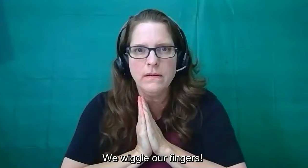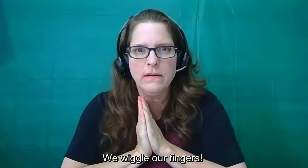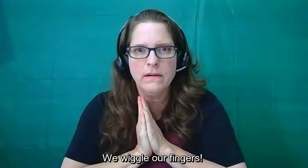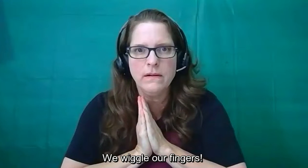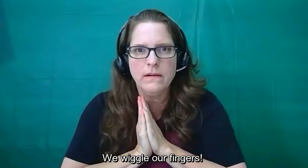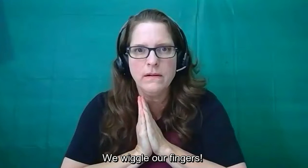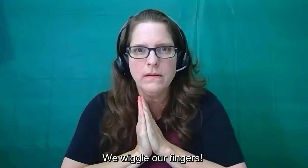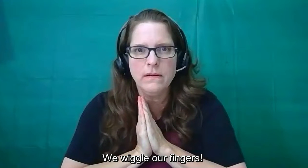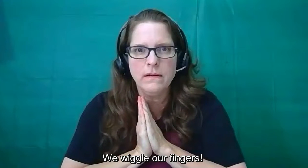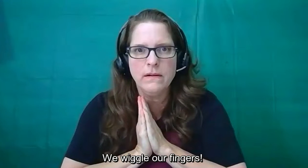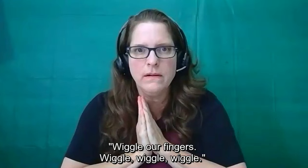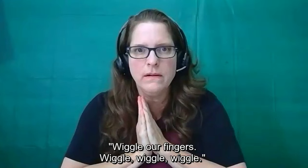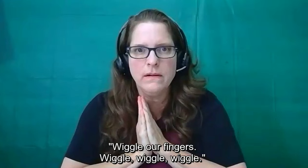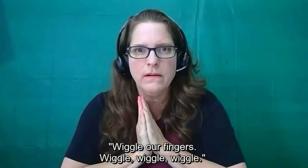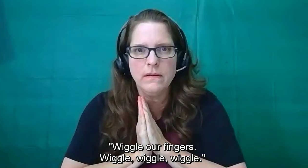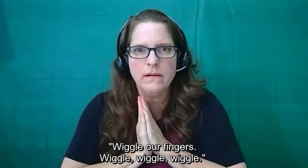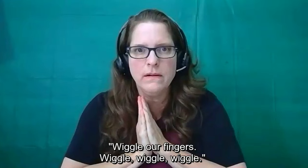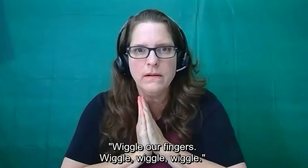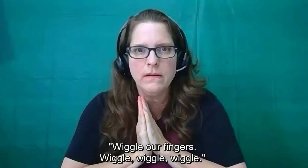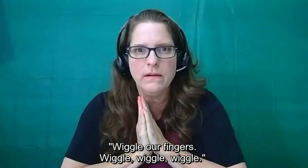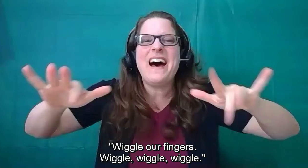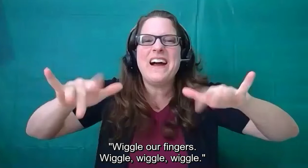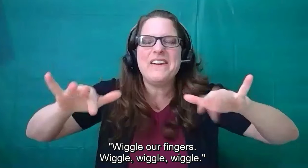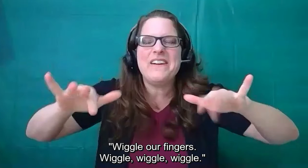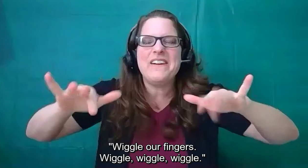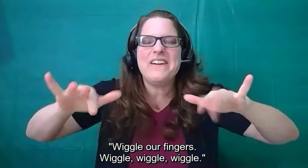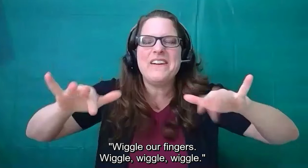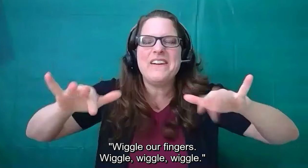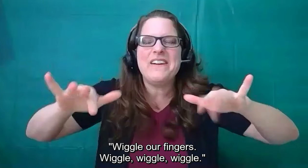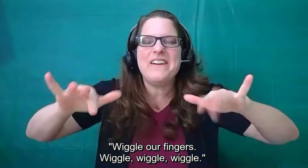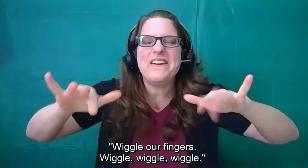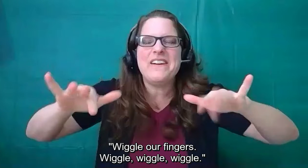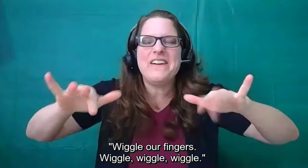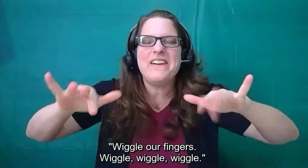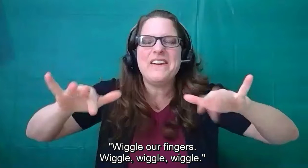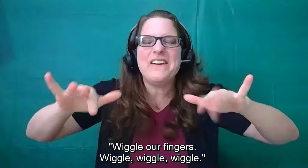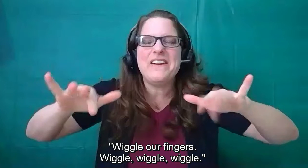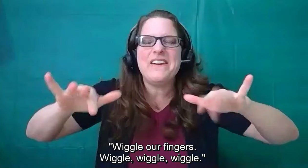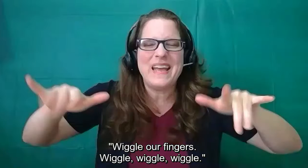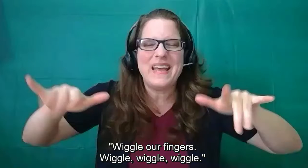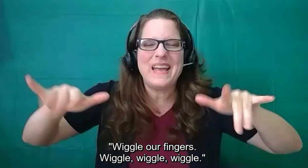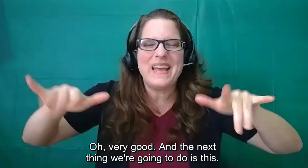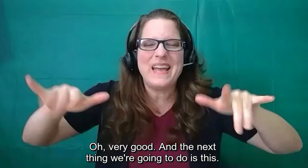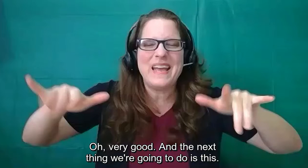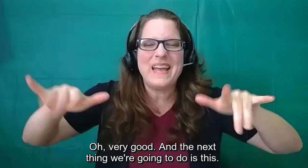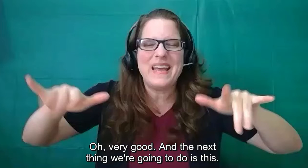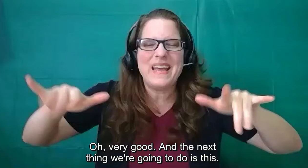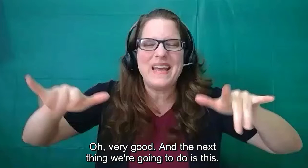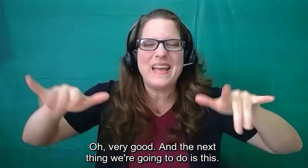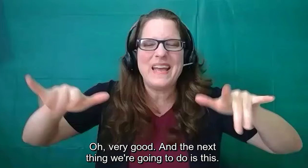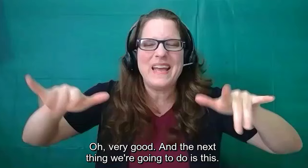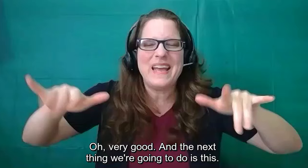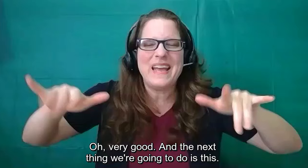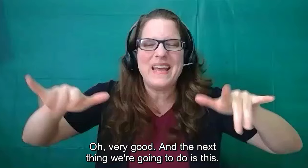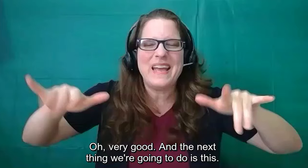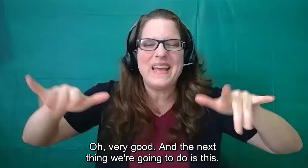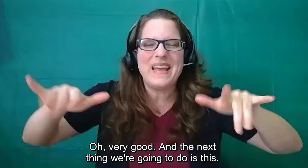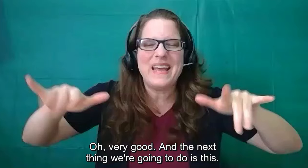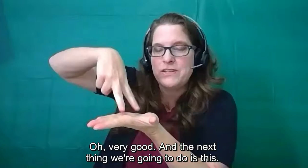our fingers. Wiggle our fingers, wiggle, wiggle, wiggle. Oh, very good. And the next thing we're going to do is this.